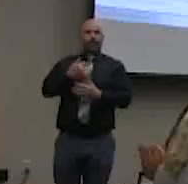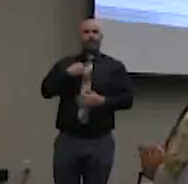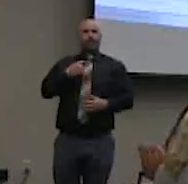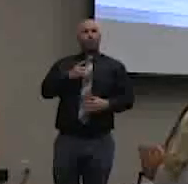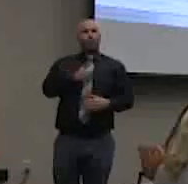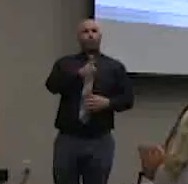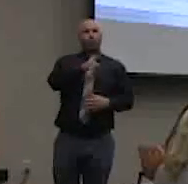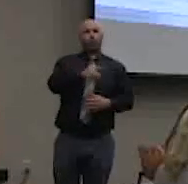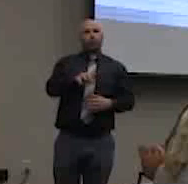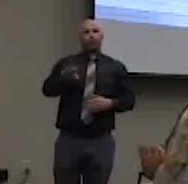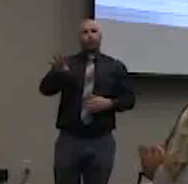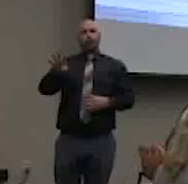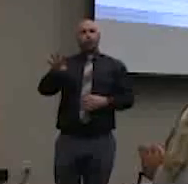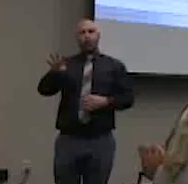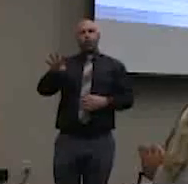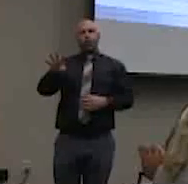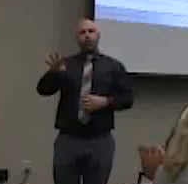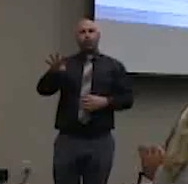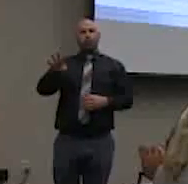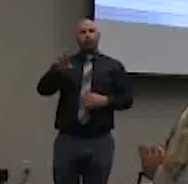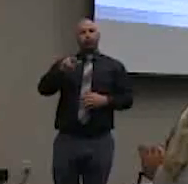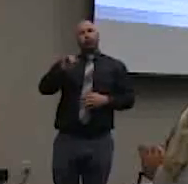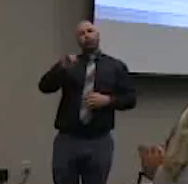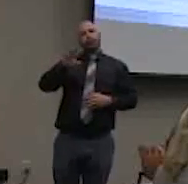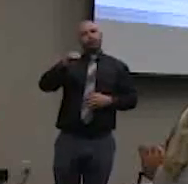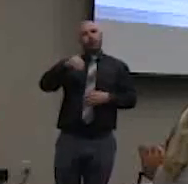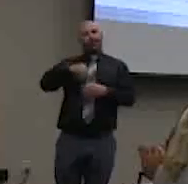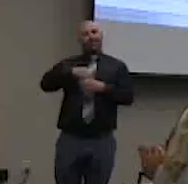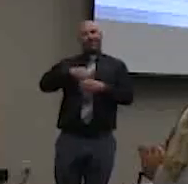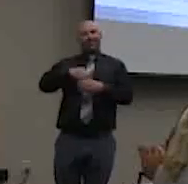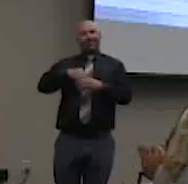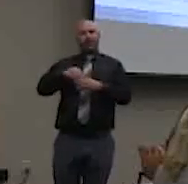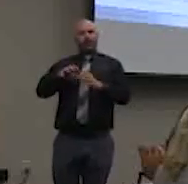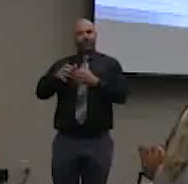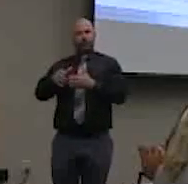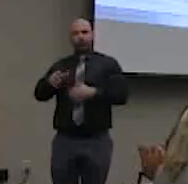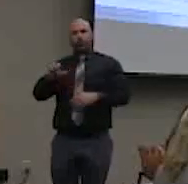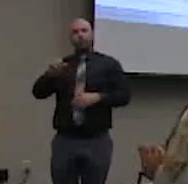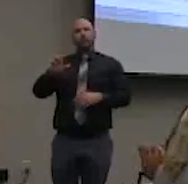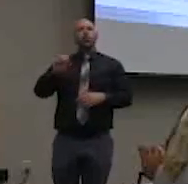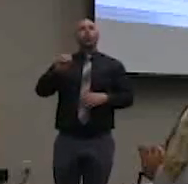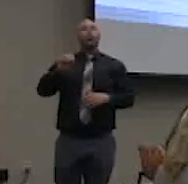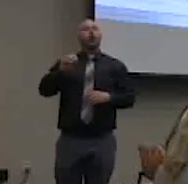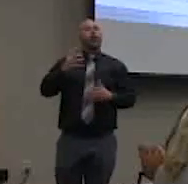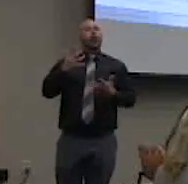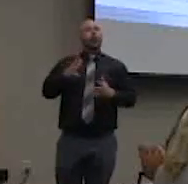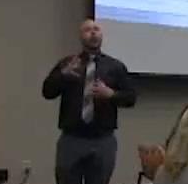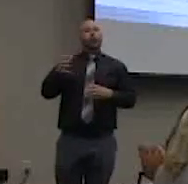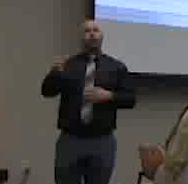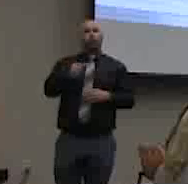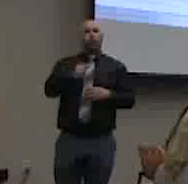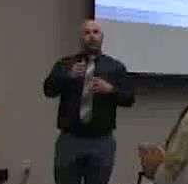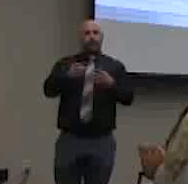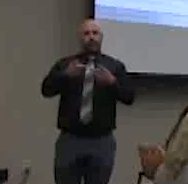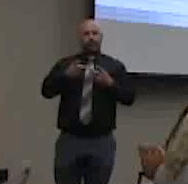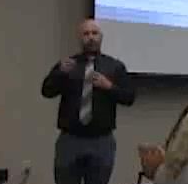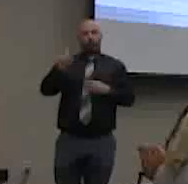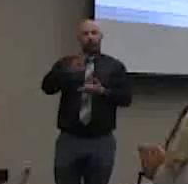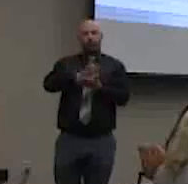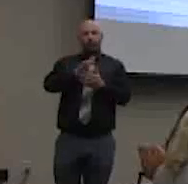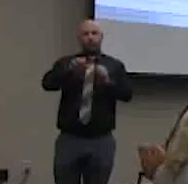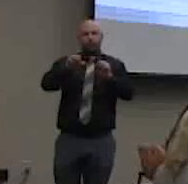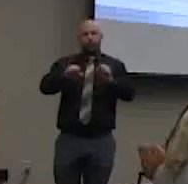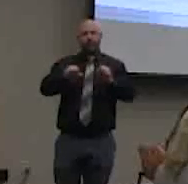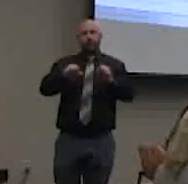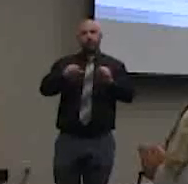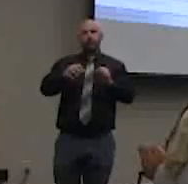in a 3-year-old classroom. We don't want to put ourselves in a position where the school system begins to take those 3 and 4 year olds